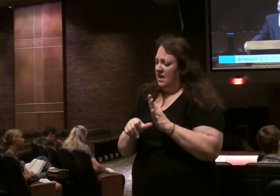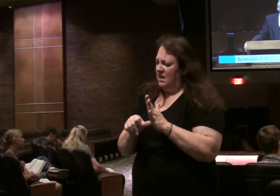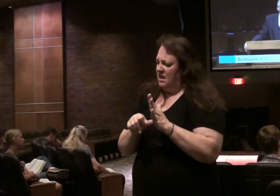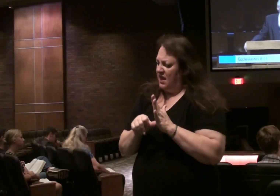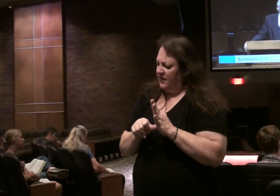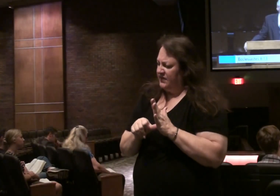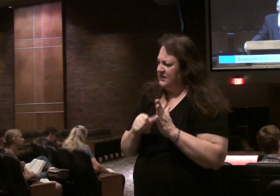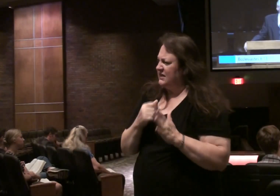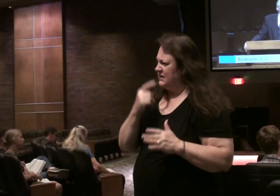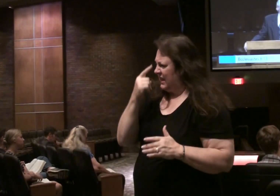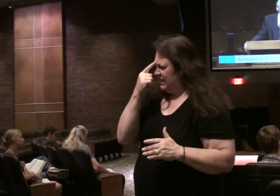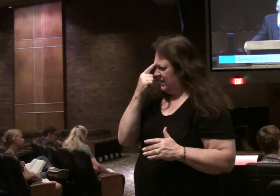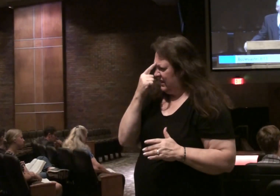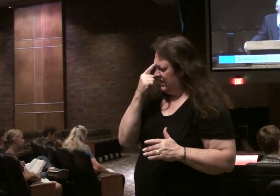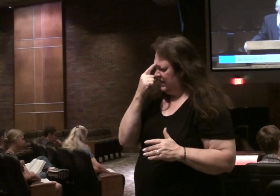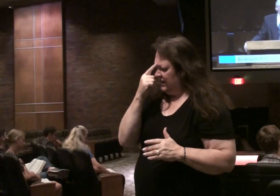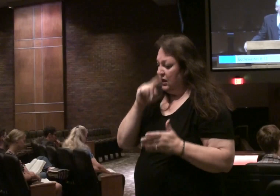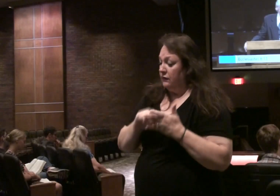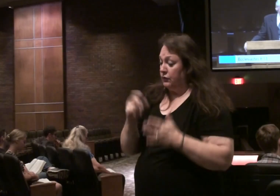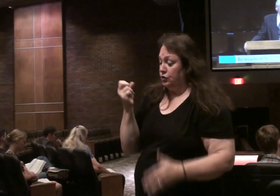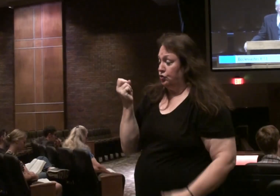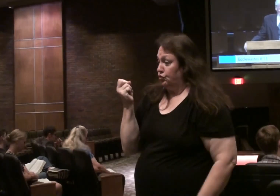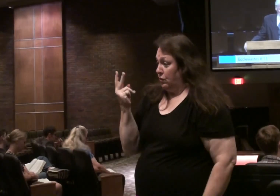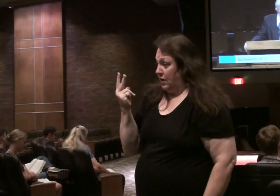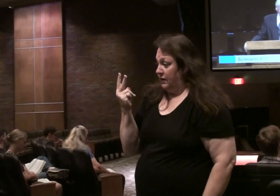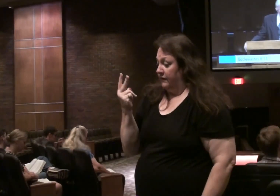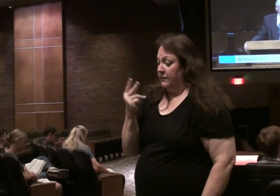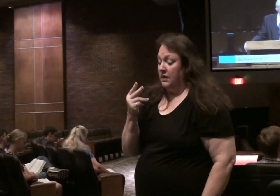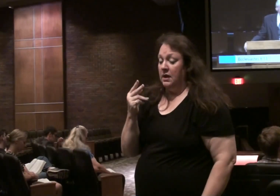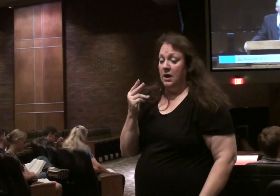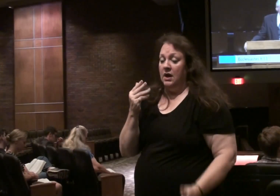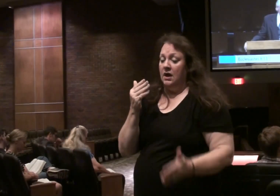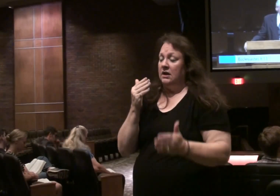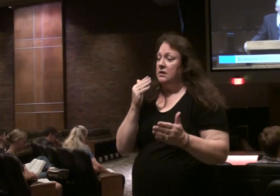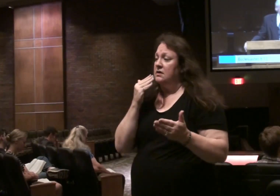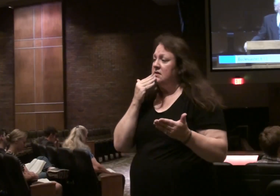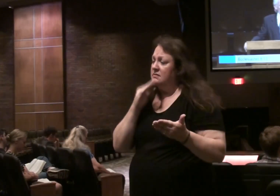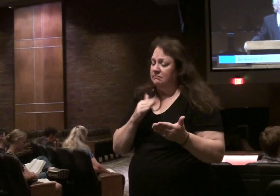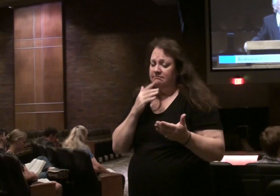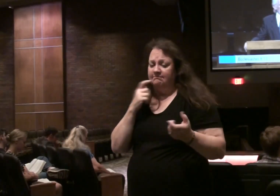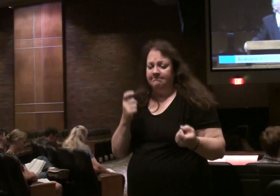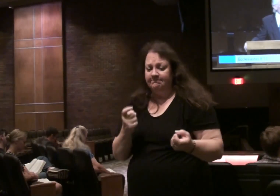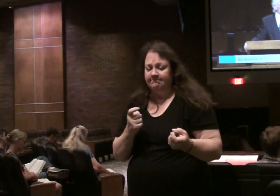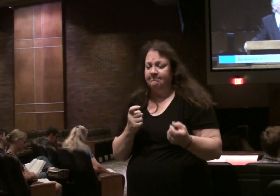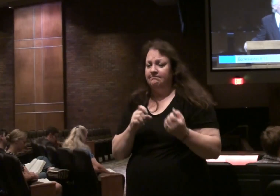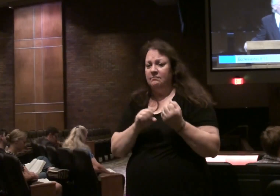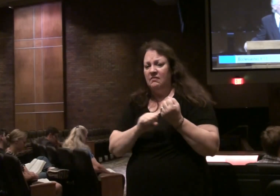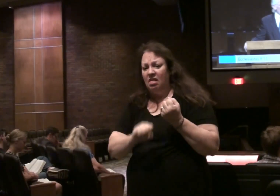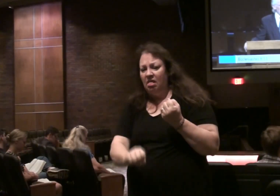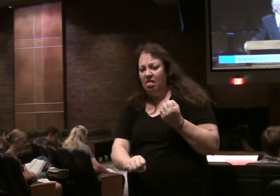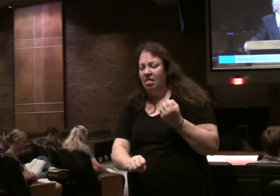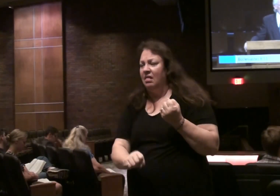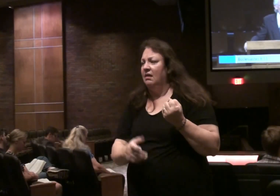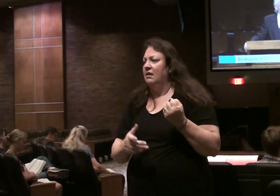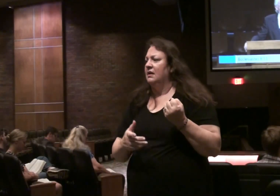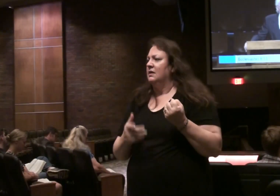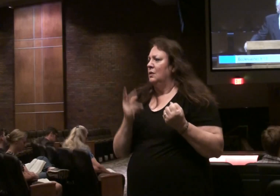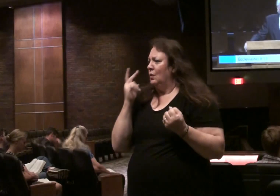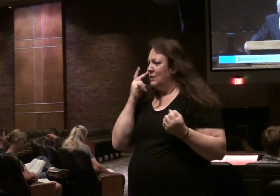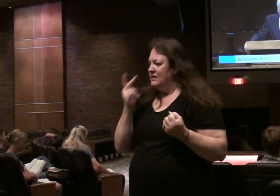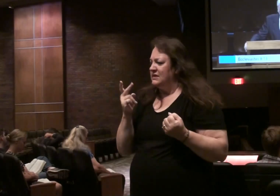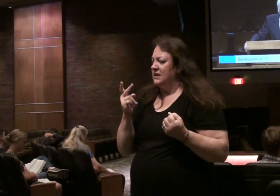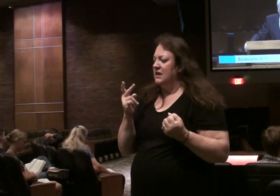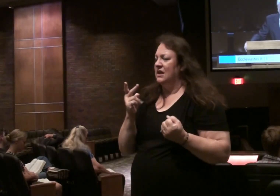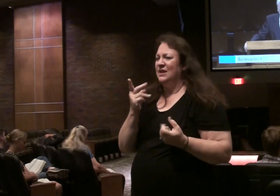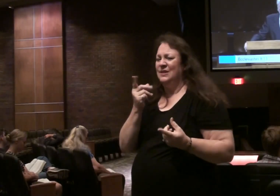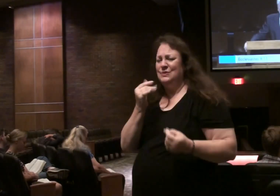emphasis, I think. A sinner does, verse 12, evil 100 times, may lengthen his life. Oh, we see that. They